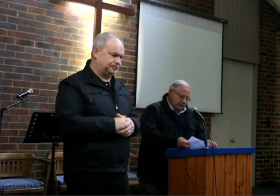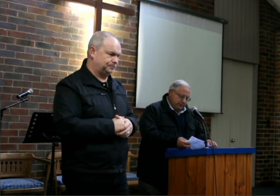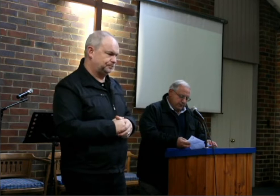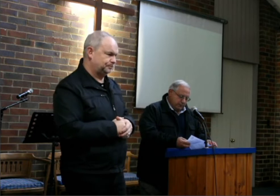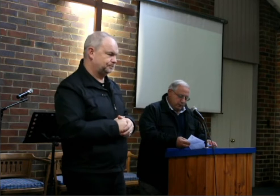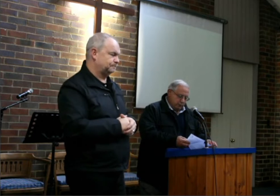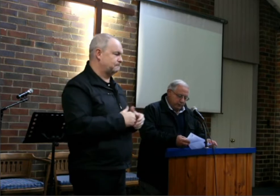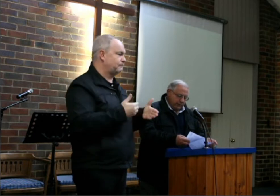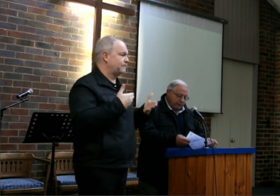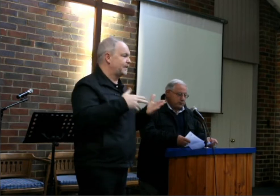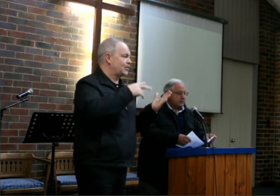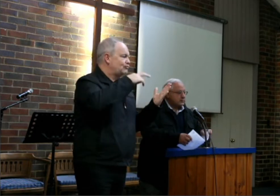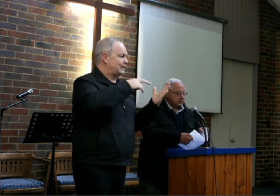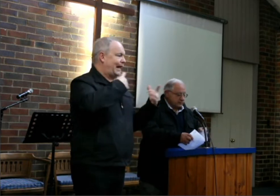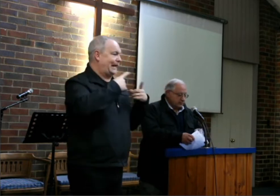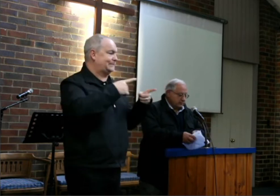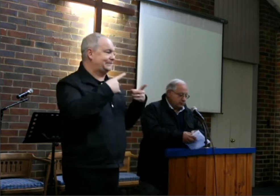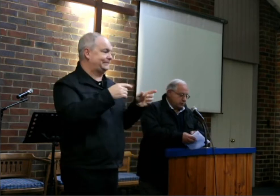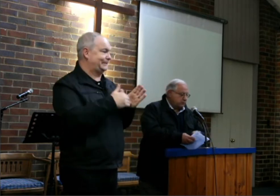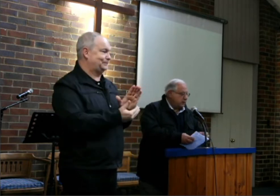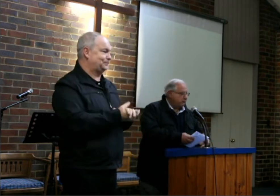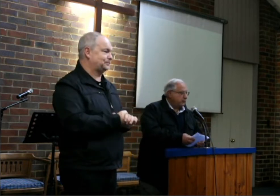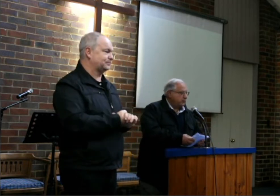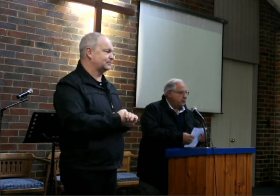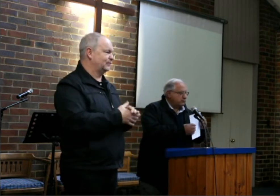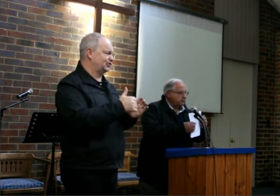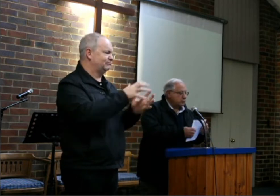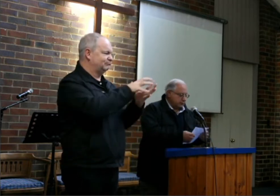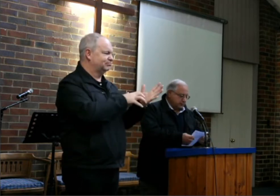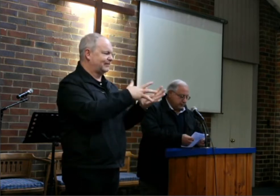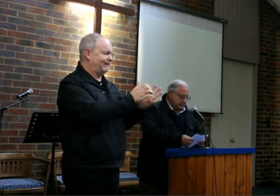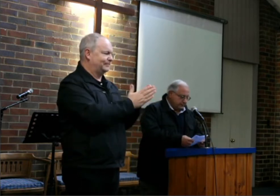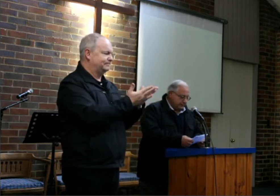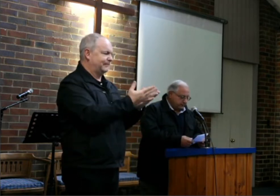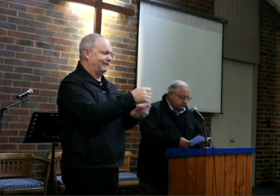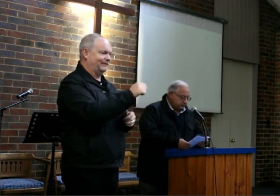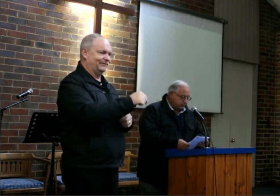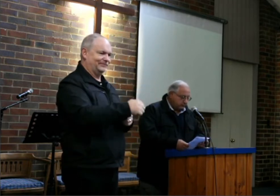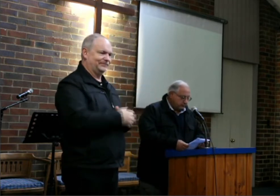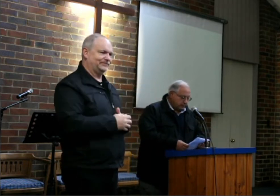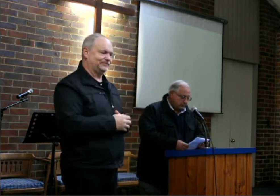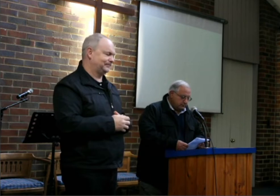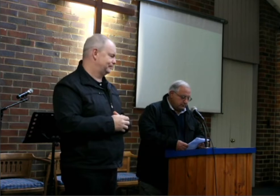Let me read through the announcements which you have in the bulletin here.